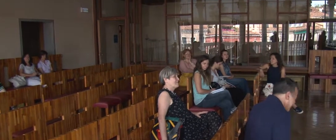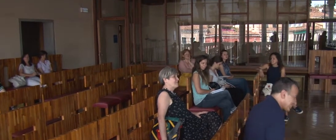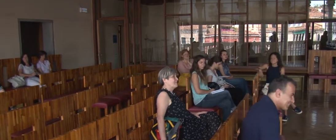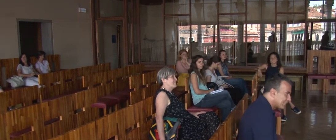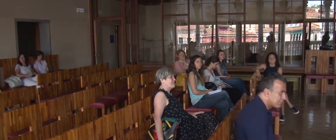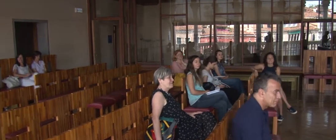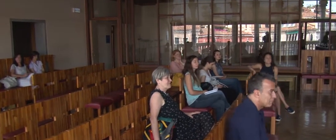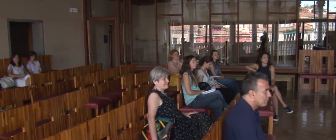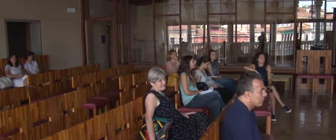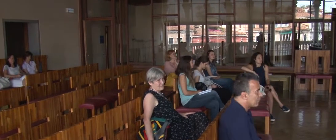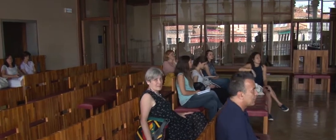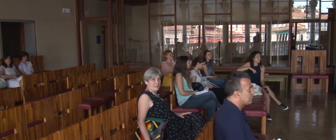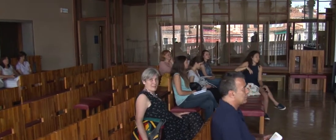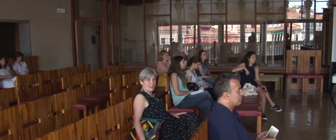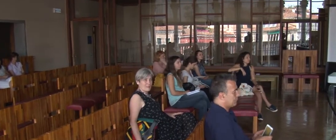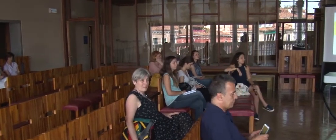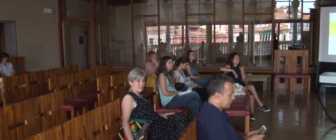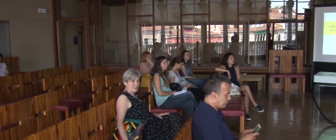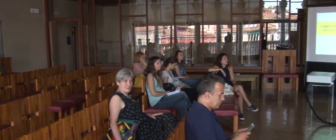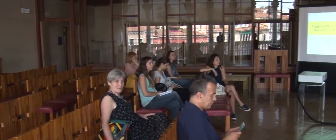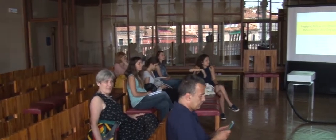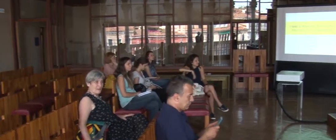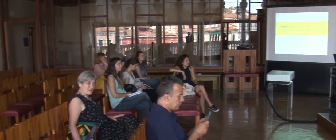Okay, thank you.